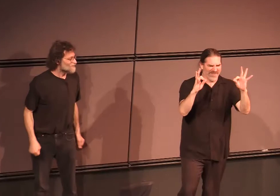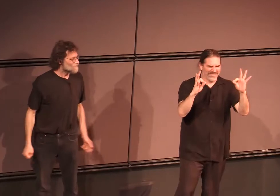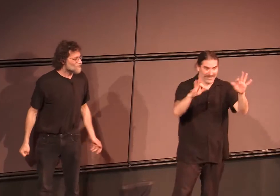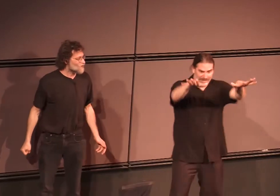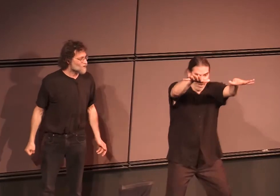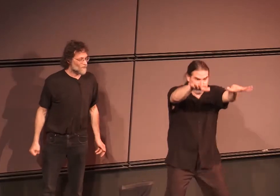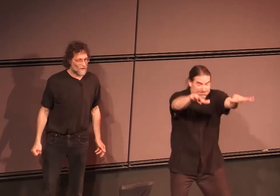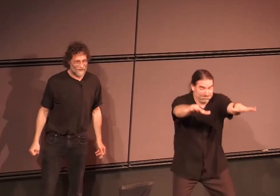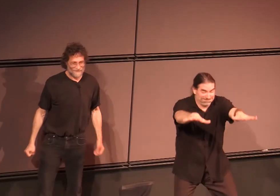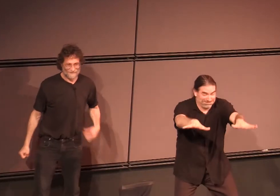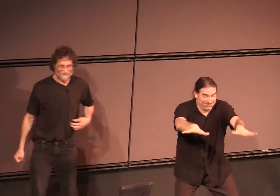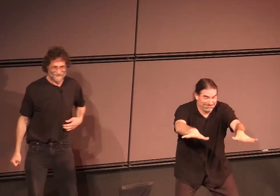Beautiful.